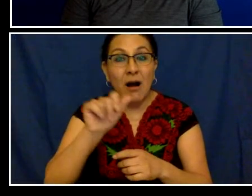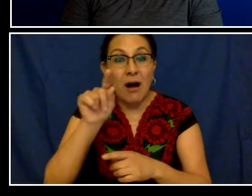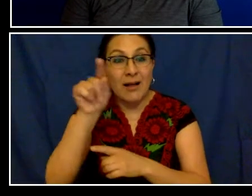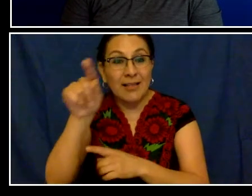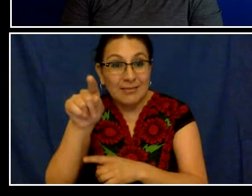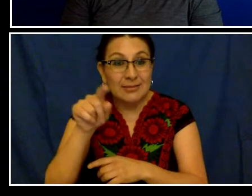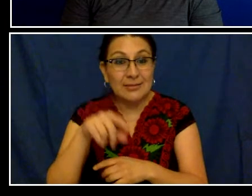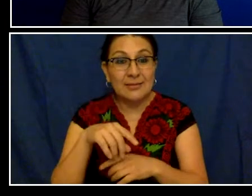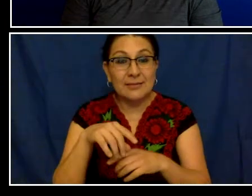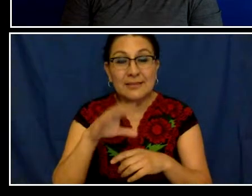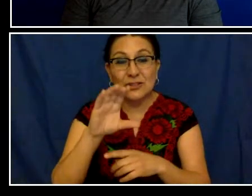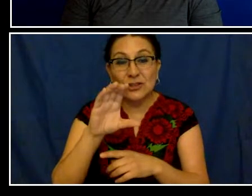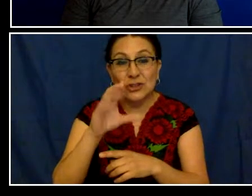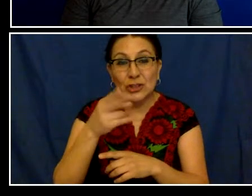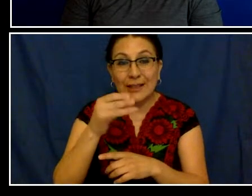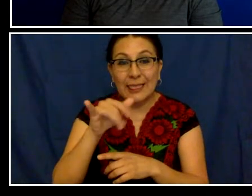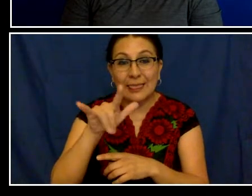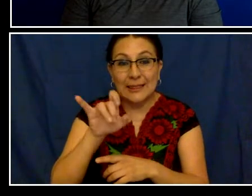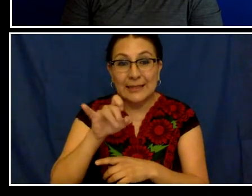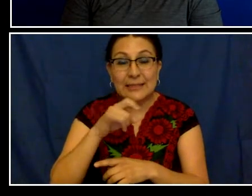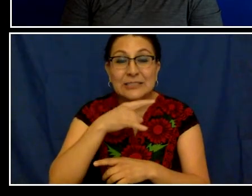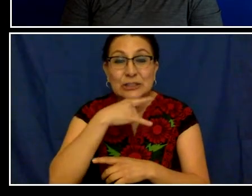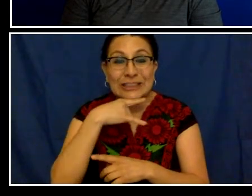and then it's poured over with some sauce,